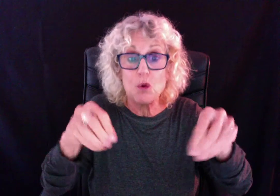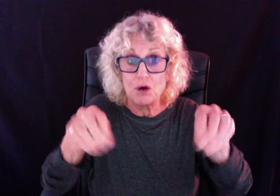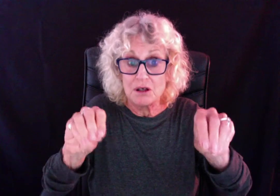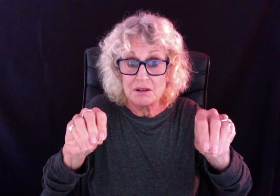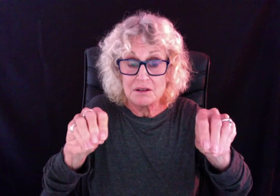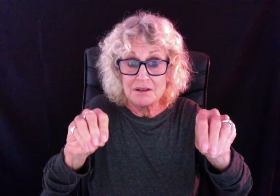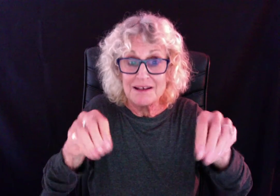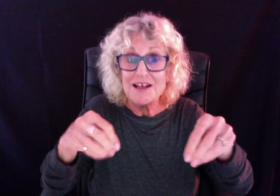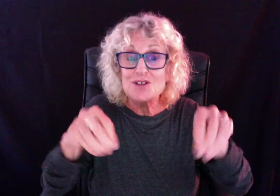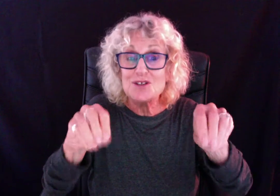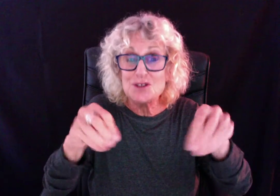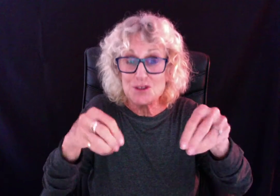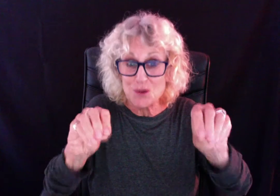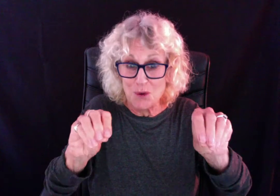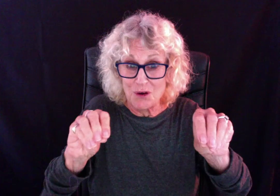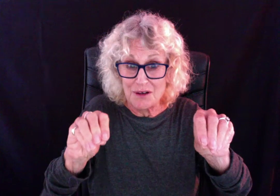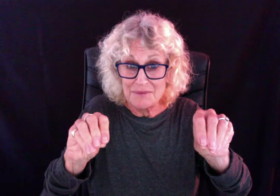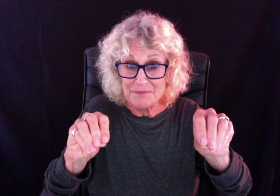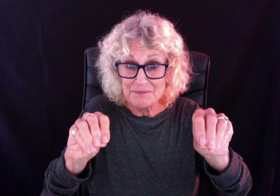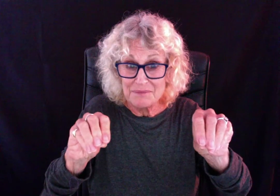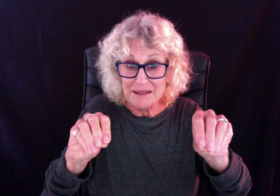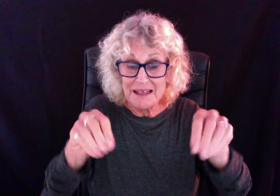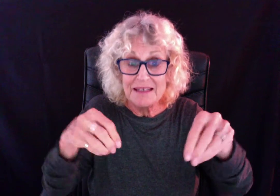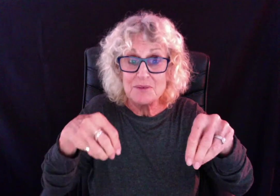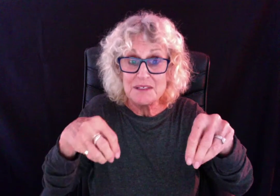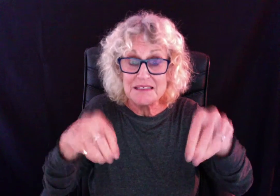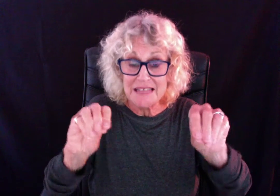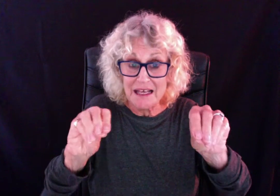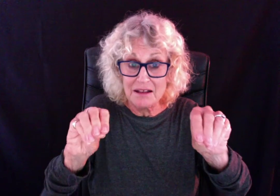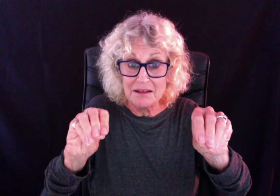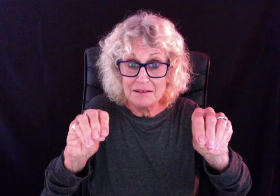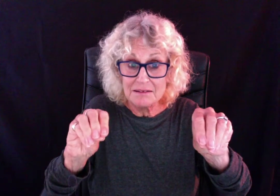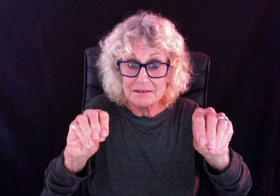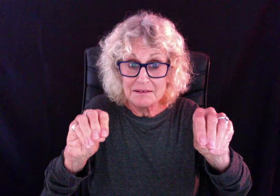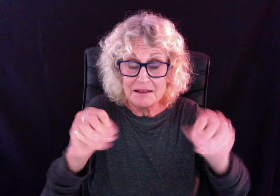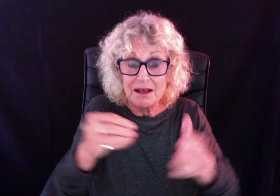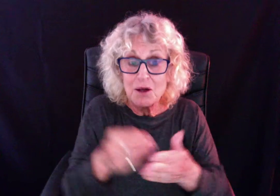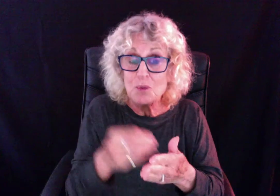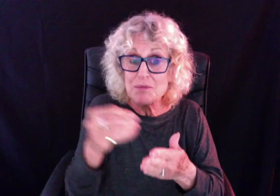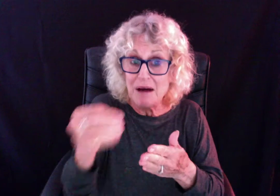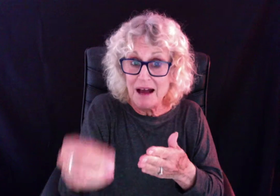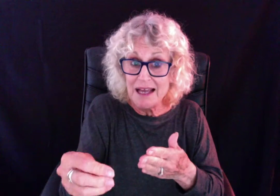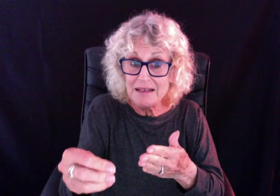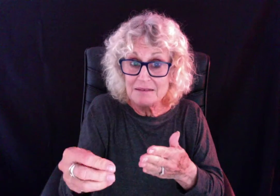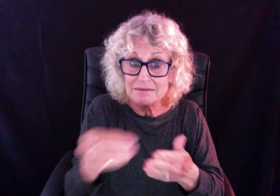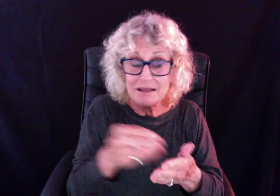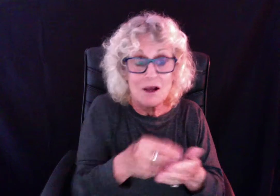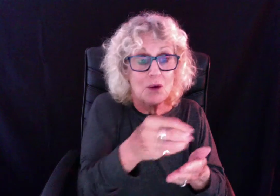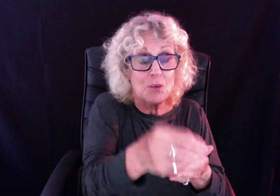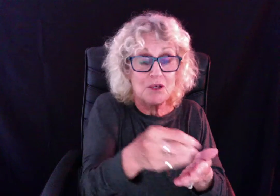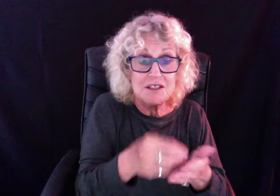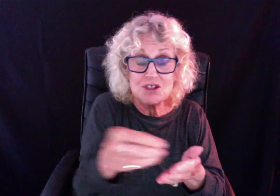store. Store. Okay, we sell. We buy, we